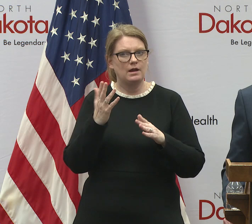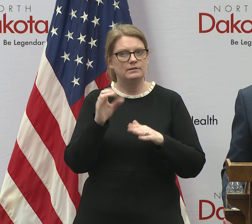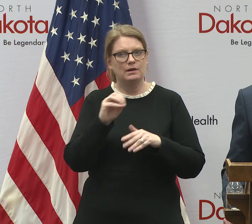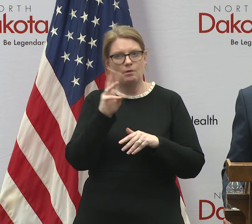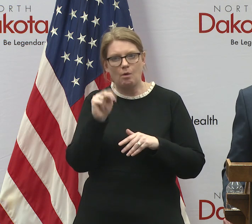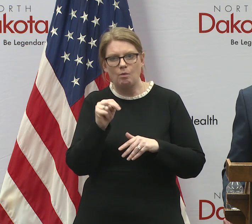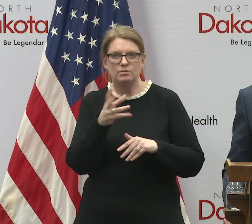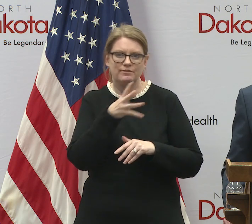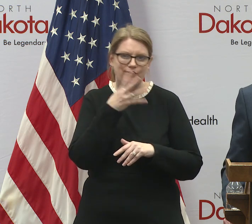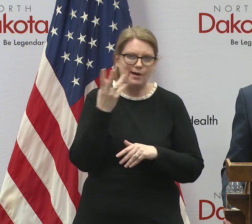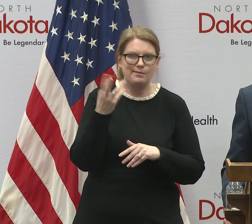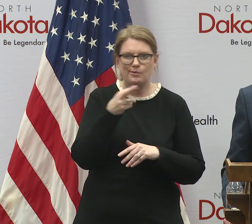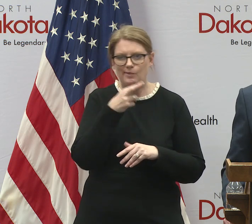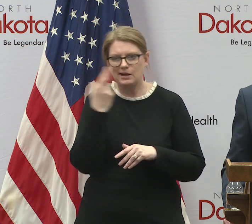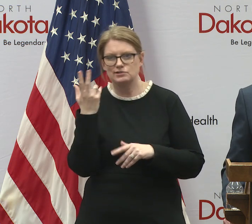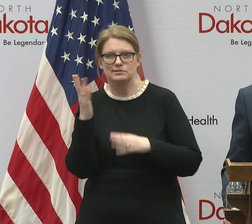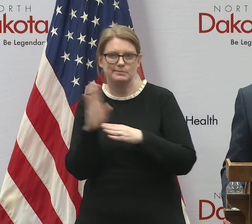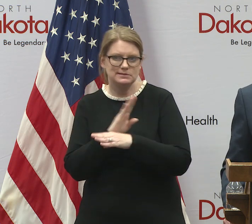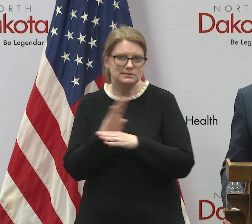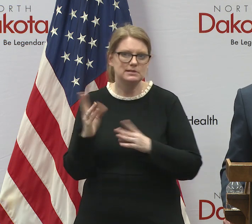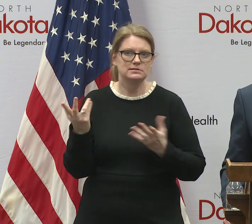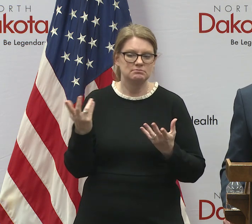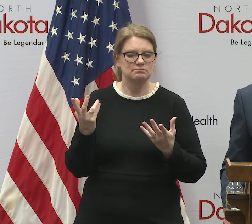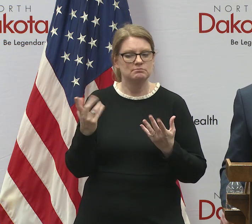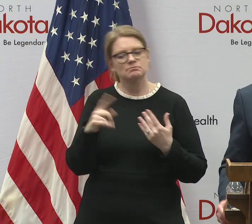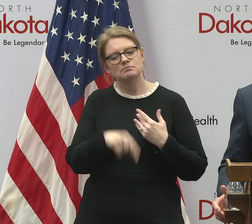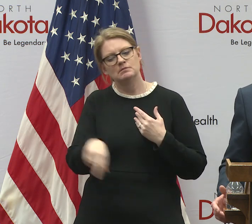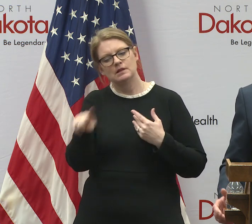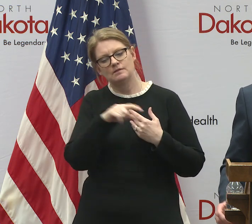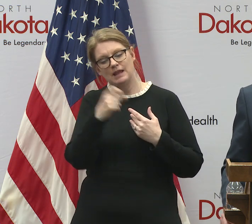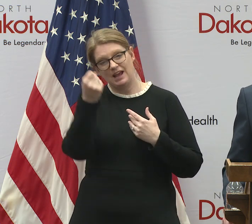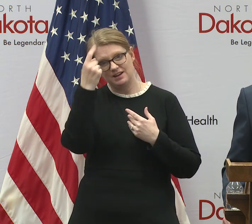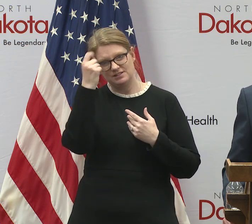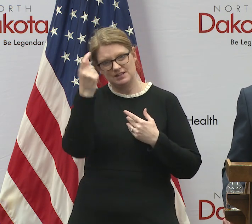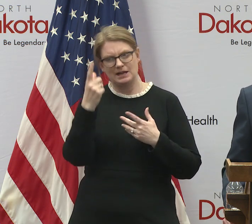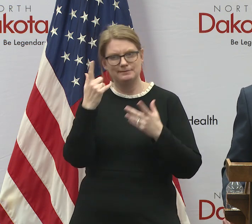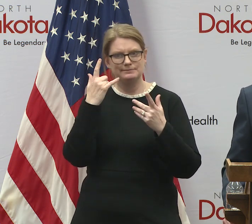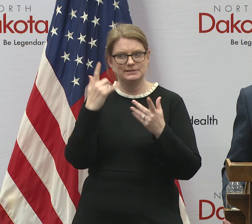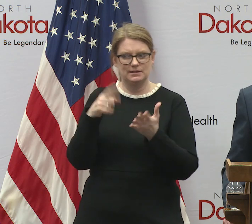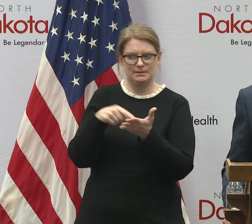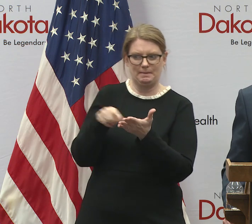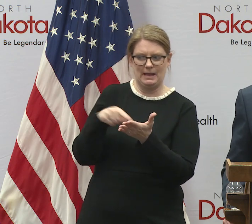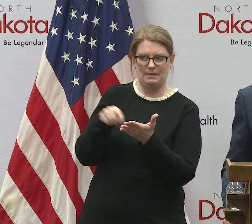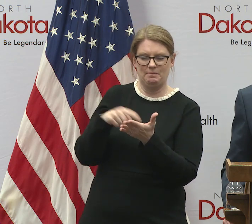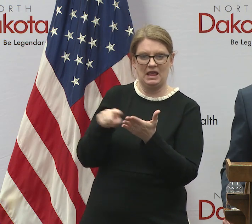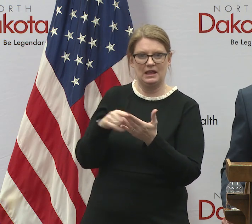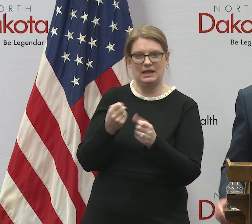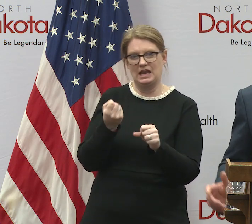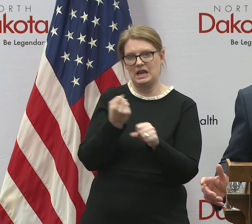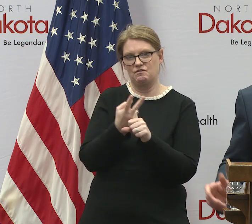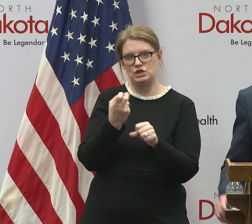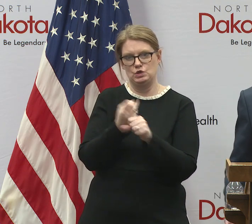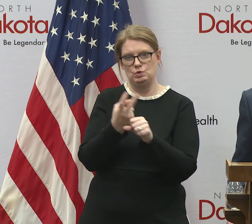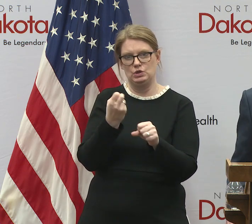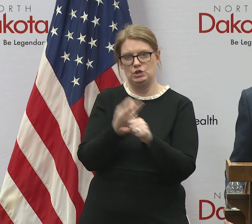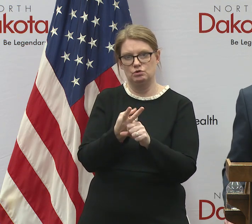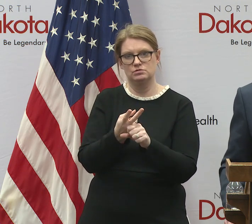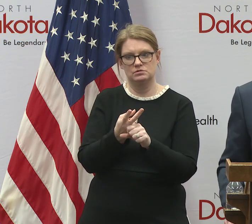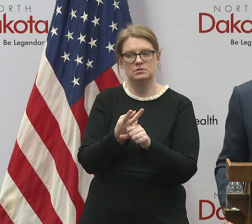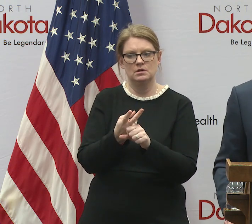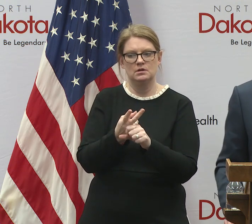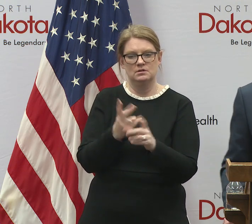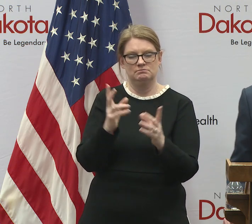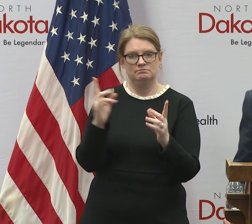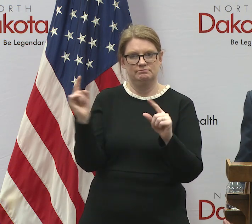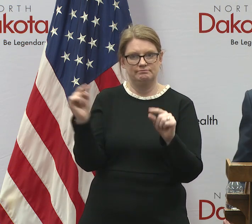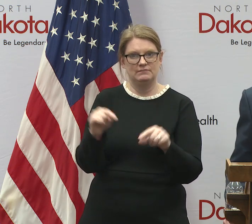own farms or ranches. They understand what it's like making payroll, and they meet every 2 years, and so they put into place years ago the ability